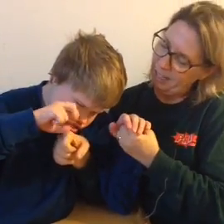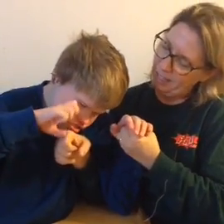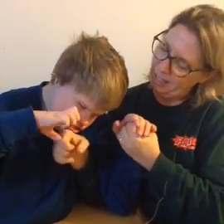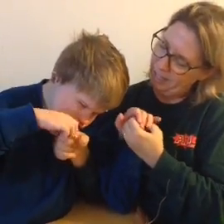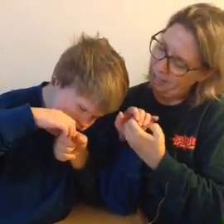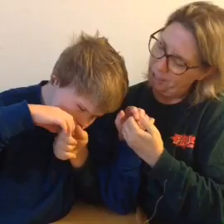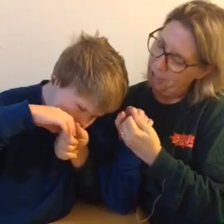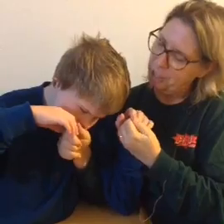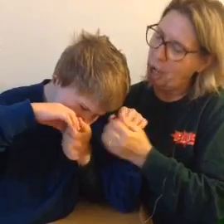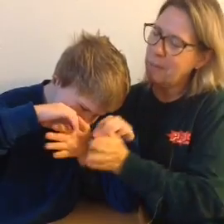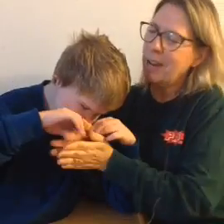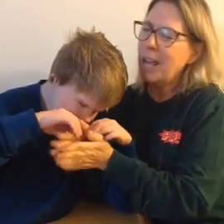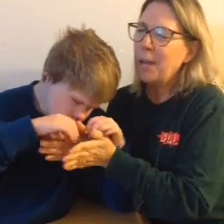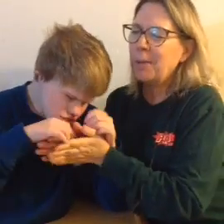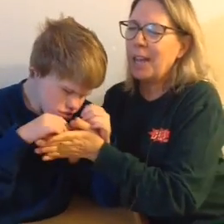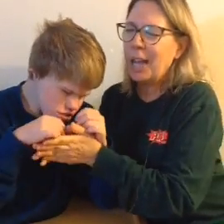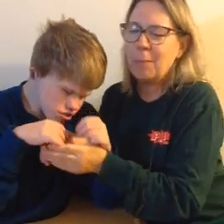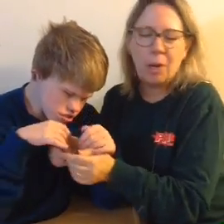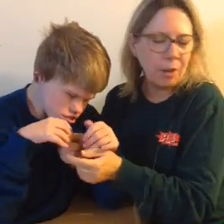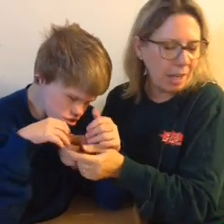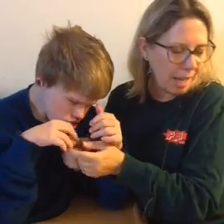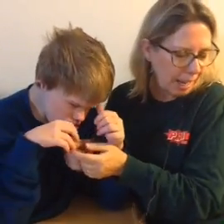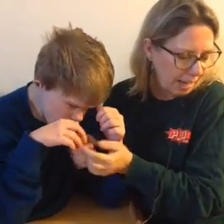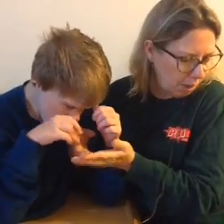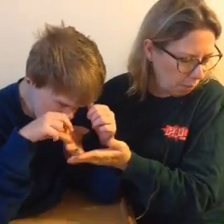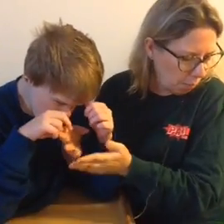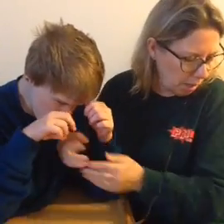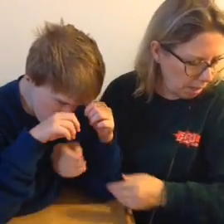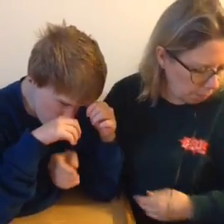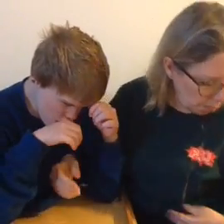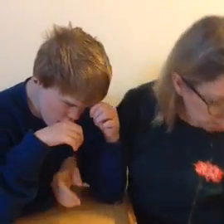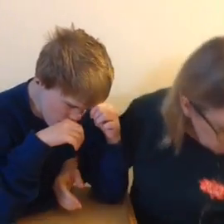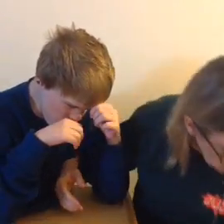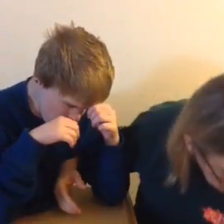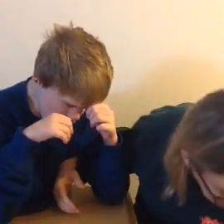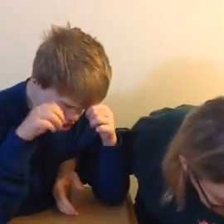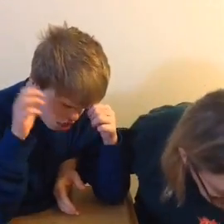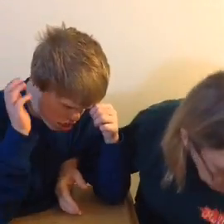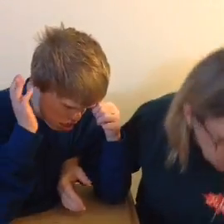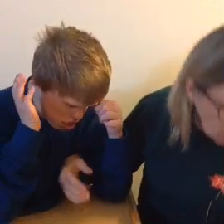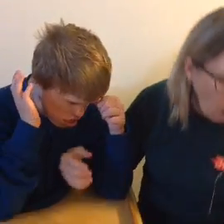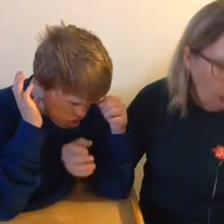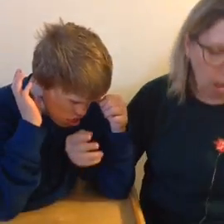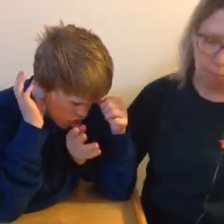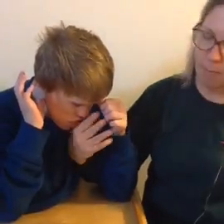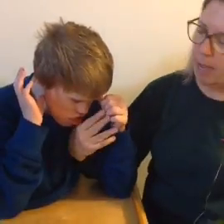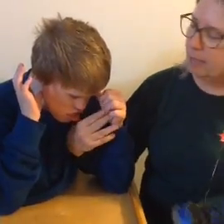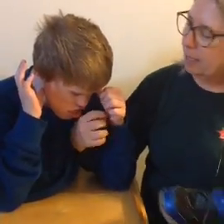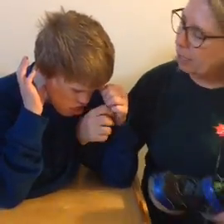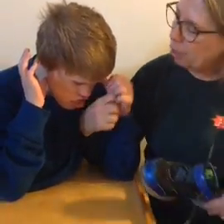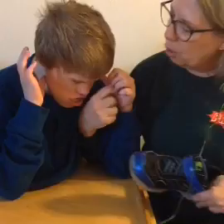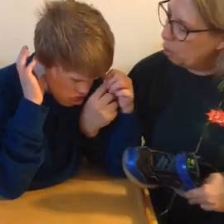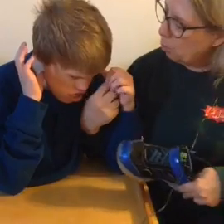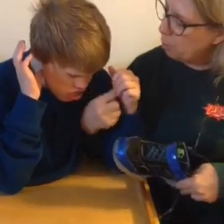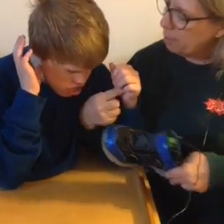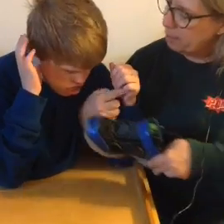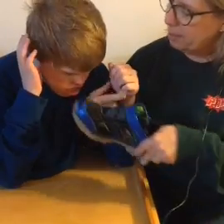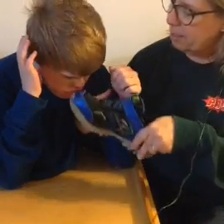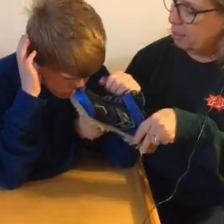E. Good job. Name game. Okay. What will you get, Max? Maxie, what is